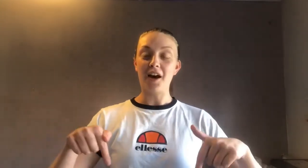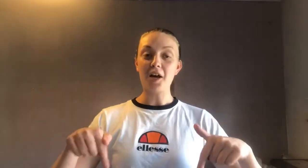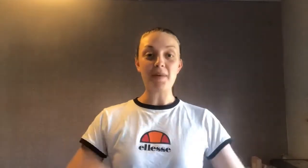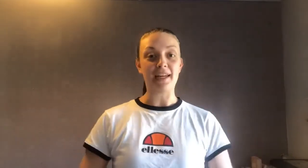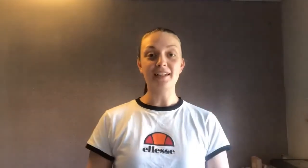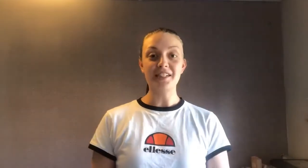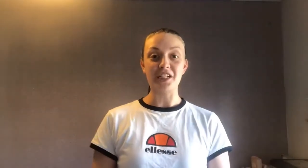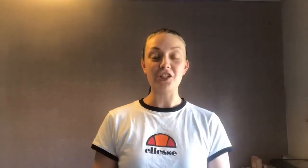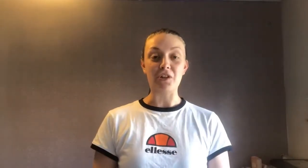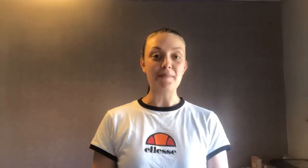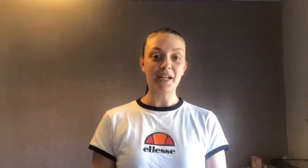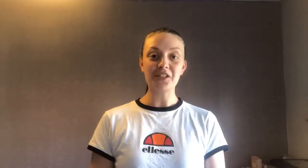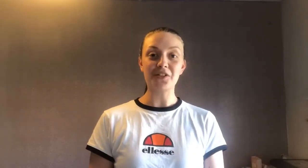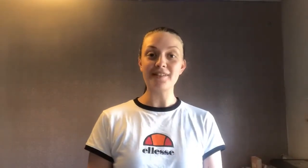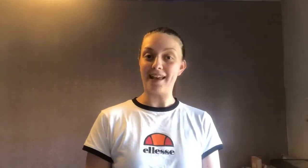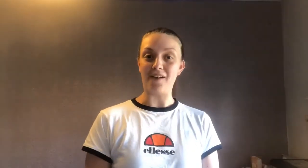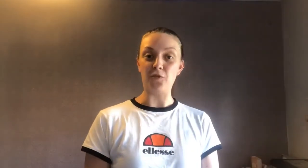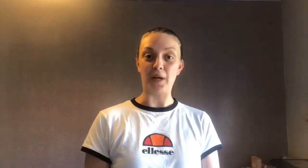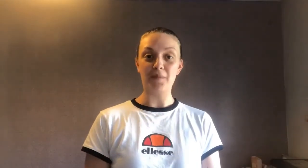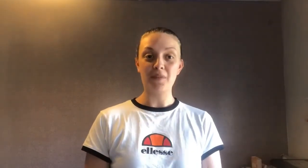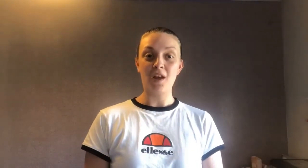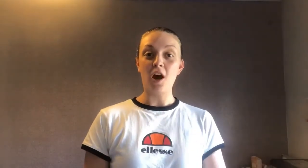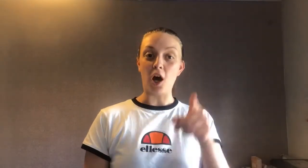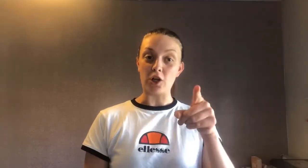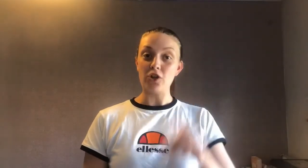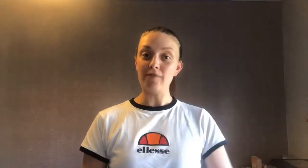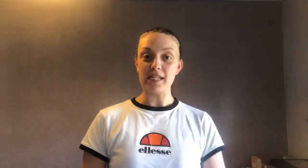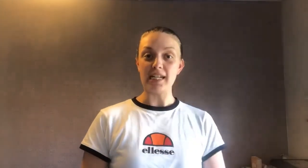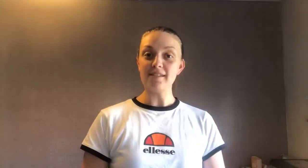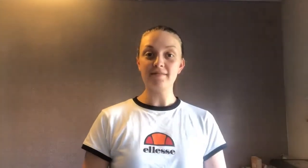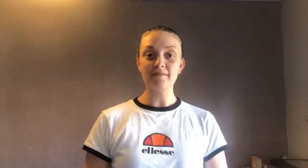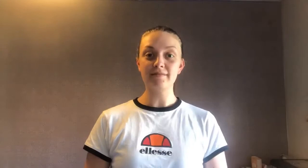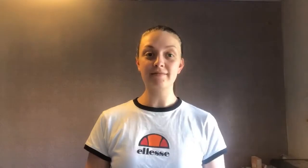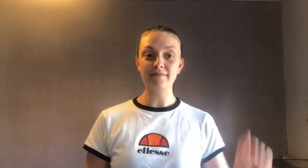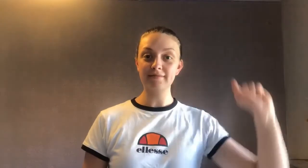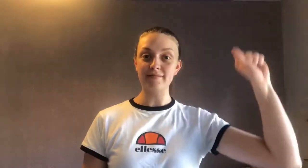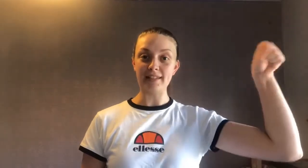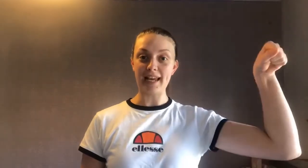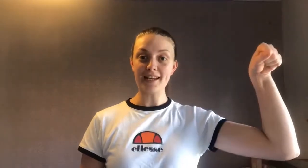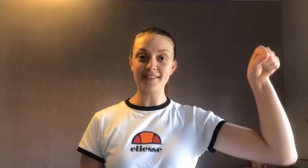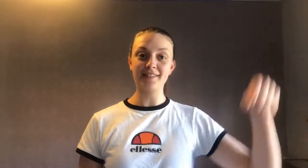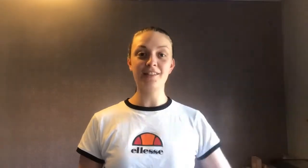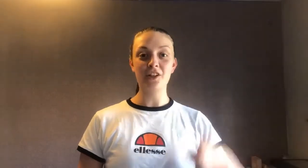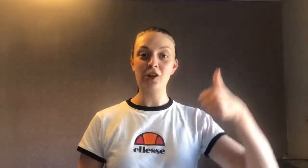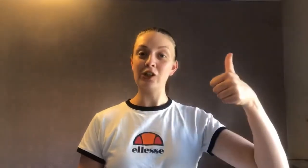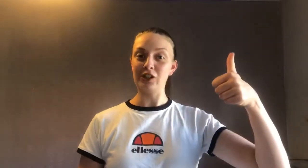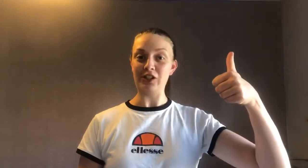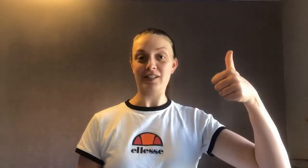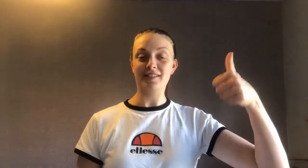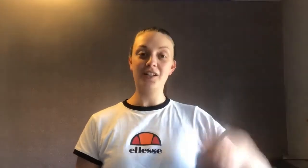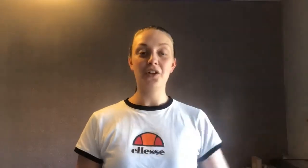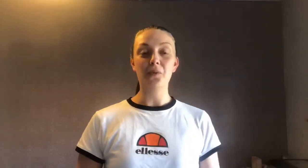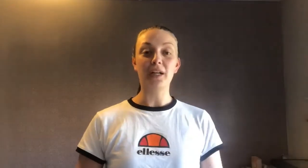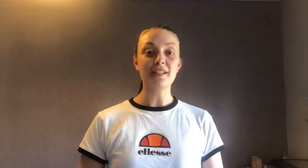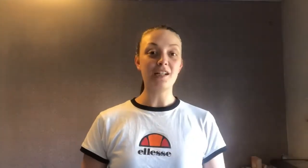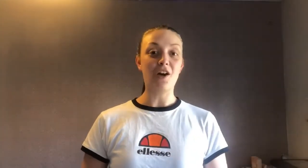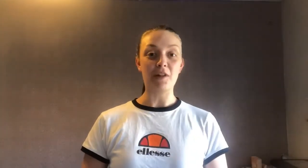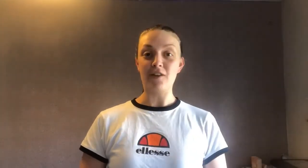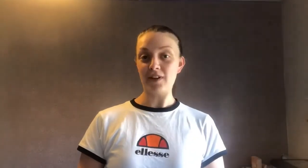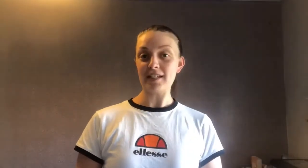I'm here to teach you the Makaton alphabet. Are you ready? Yes? Good. We're going to start off with our first